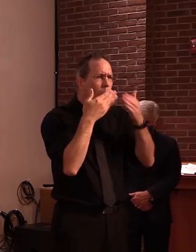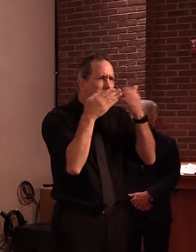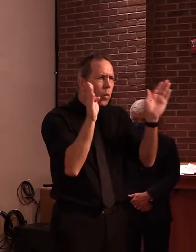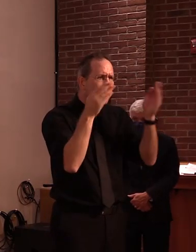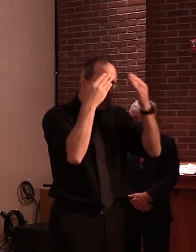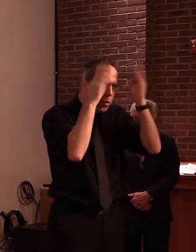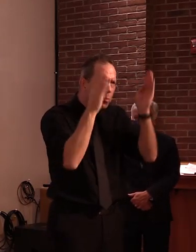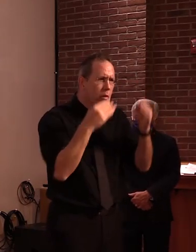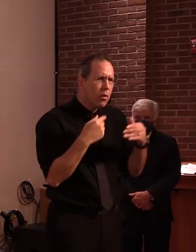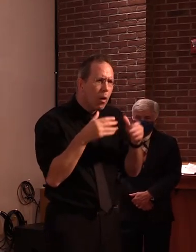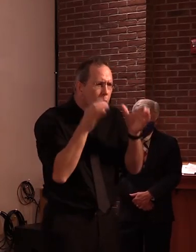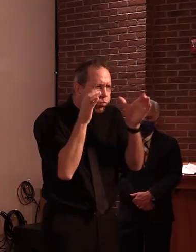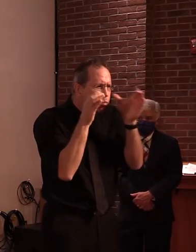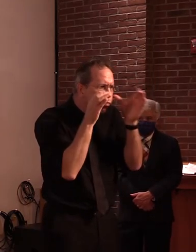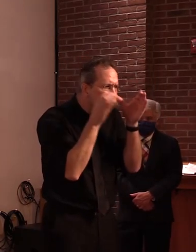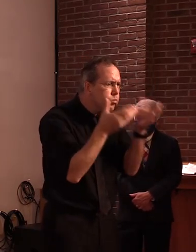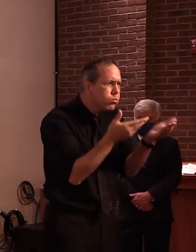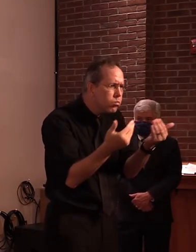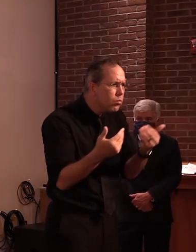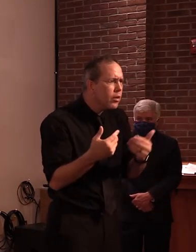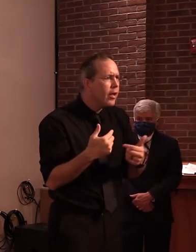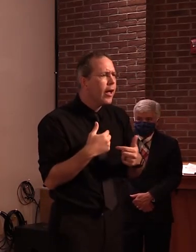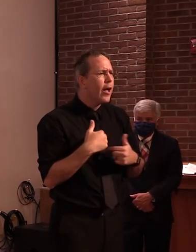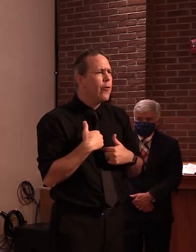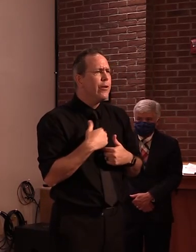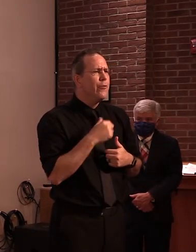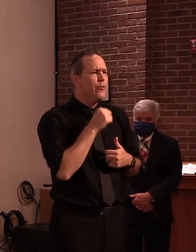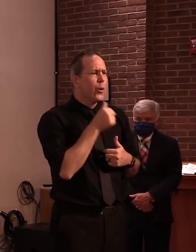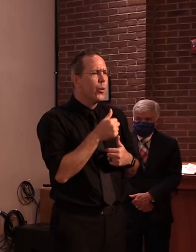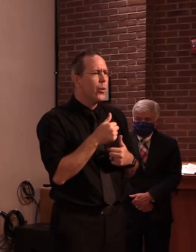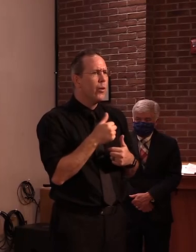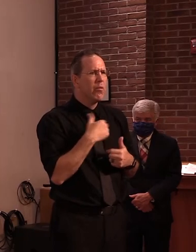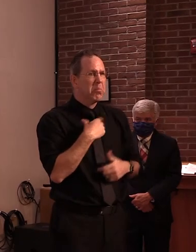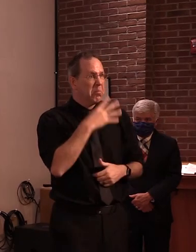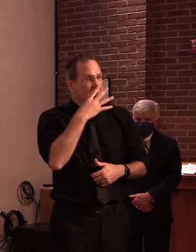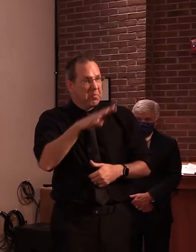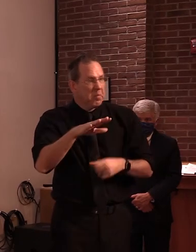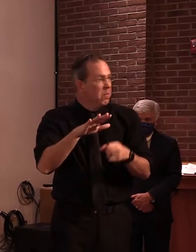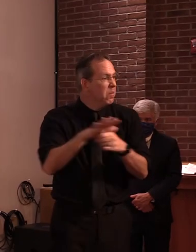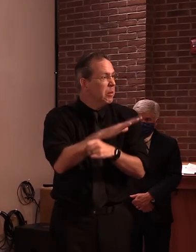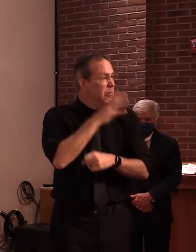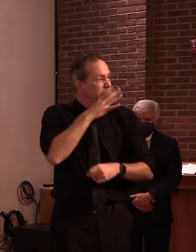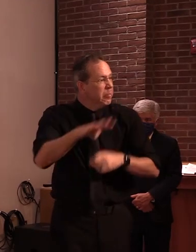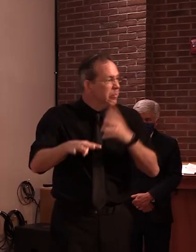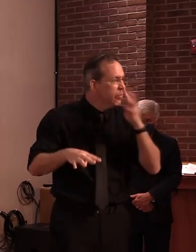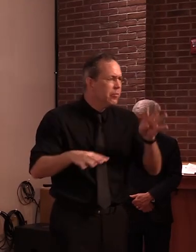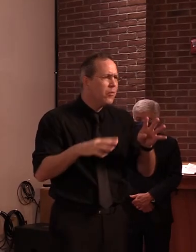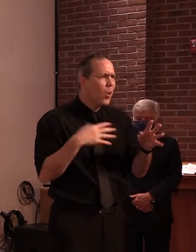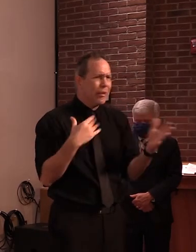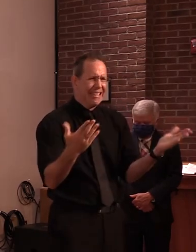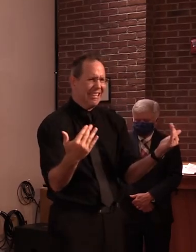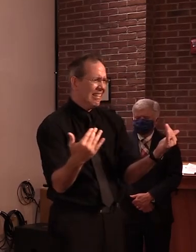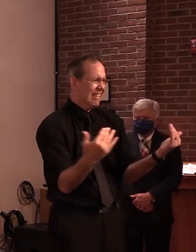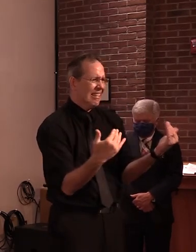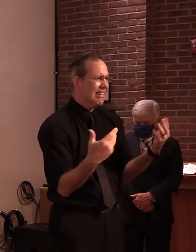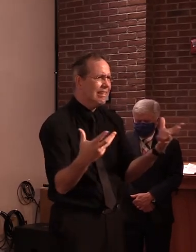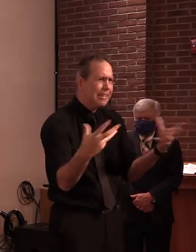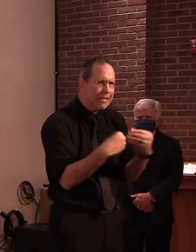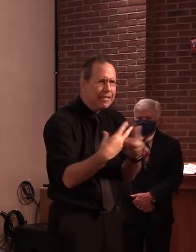really done in a vacuum. We make the decisions together, and I think everyone, as far as I